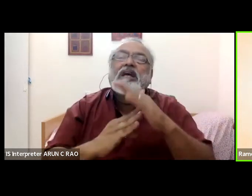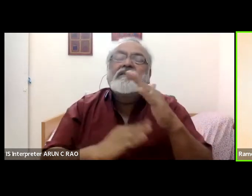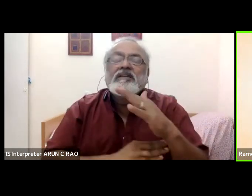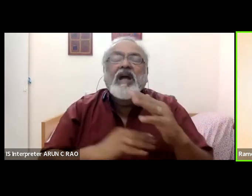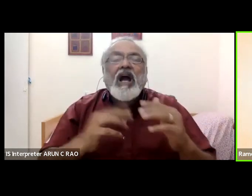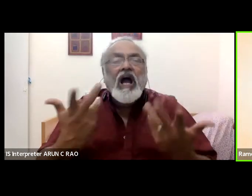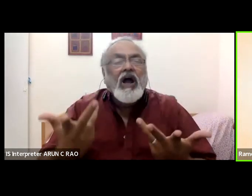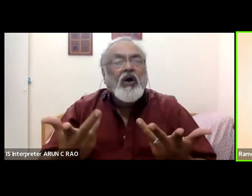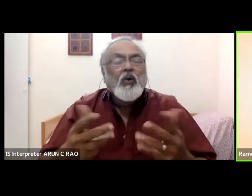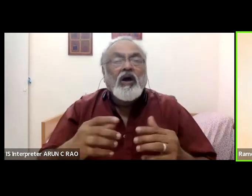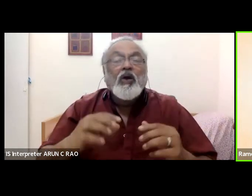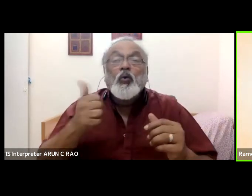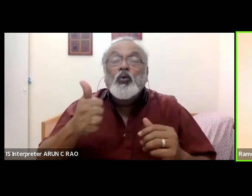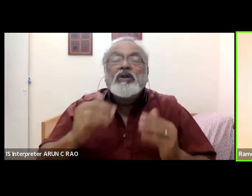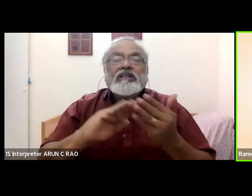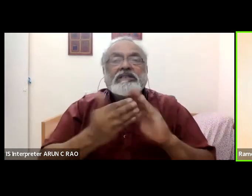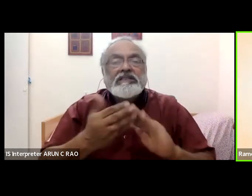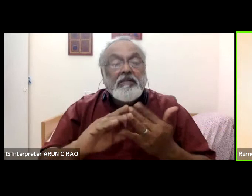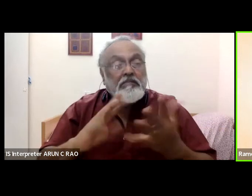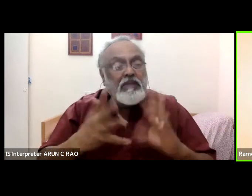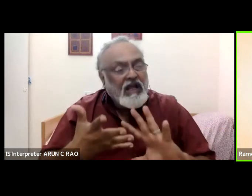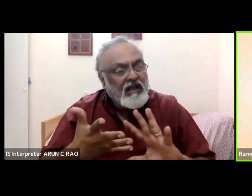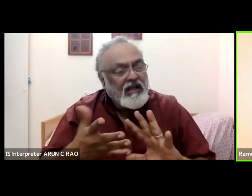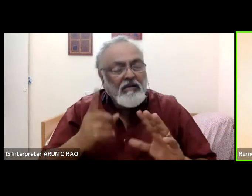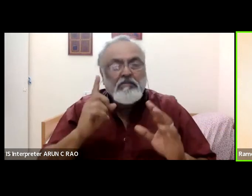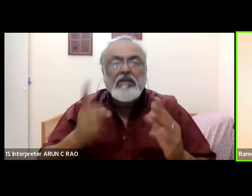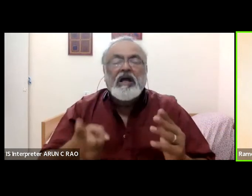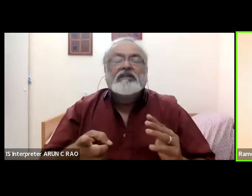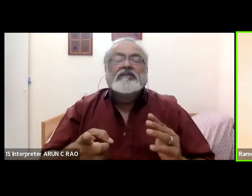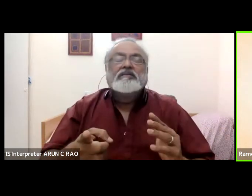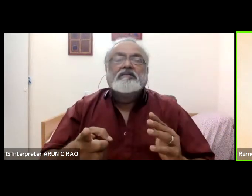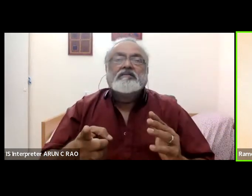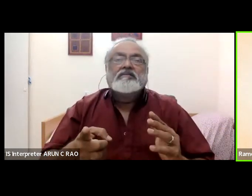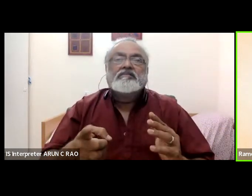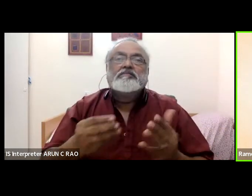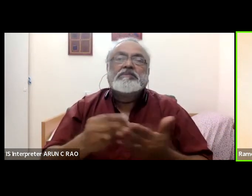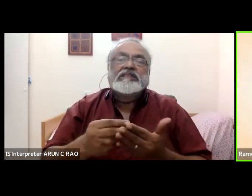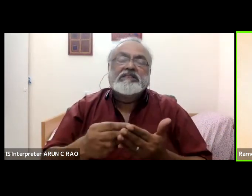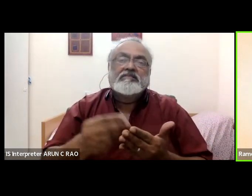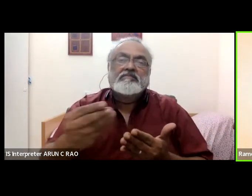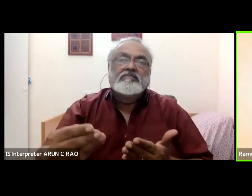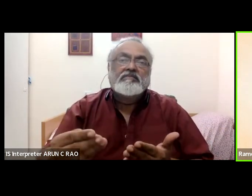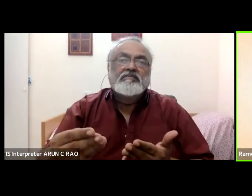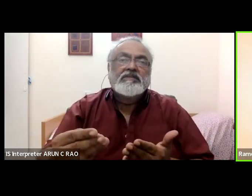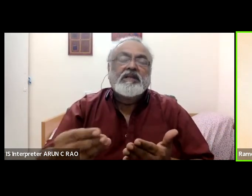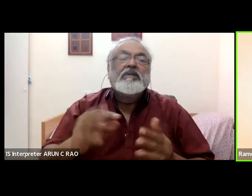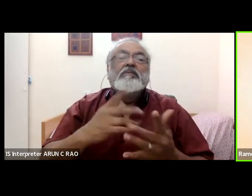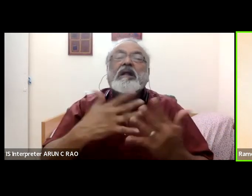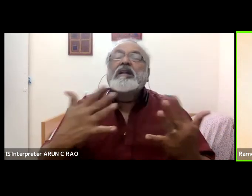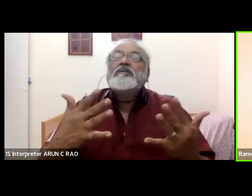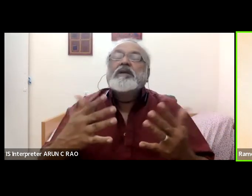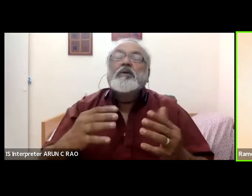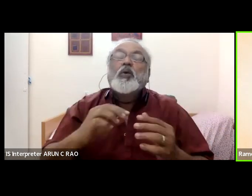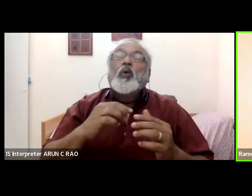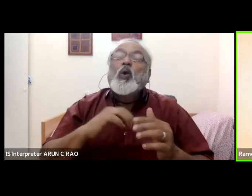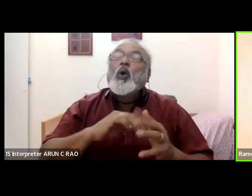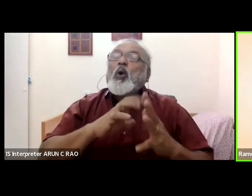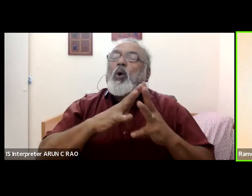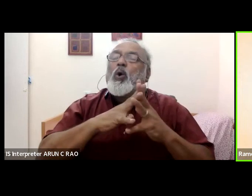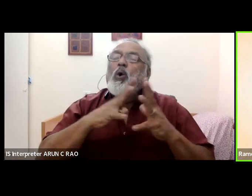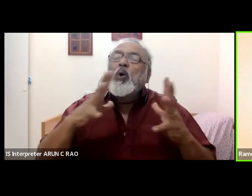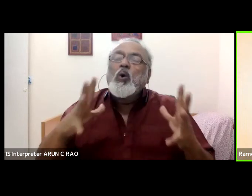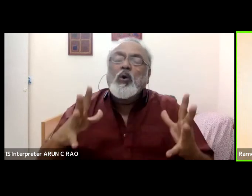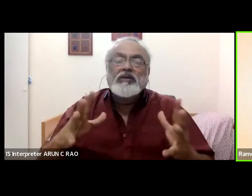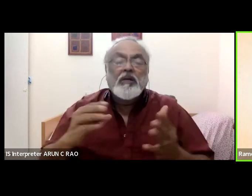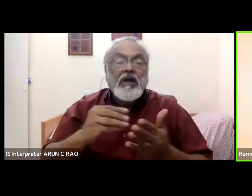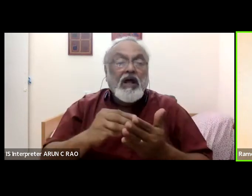livable cities. And it actually brings socioeconomic benefits that are far beyond the incremental costs